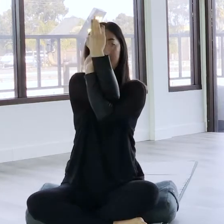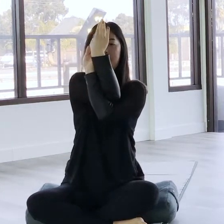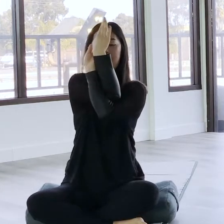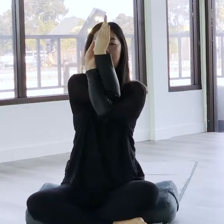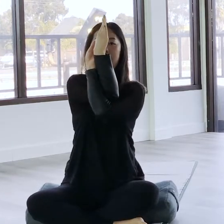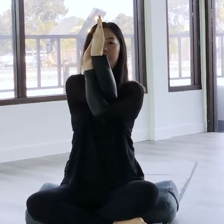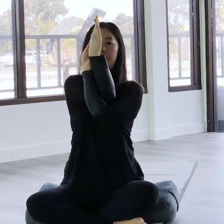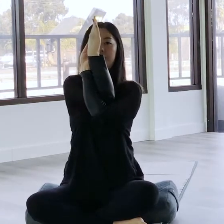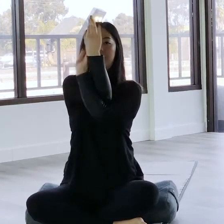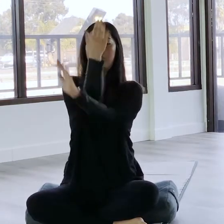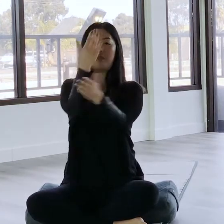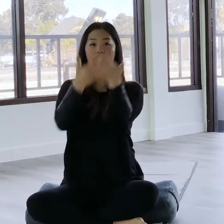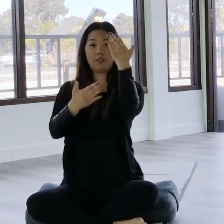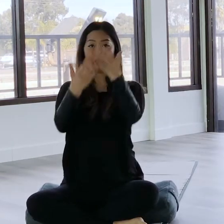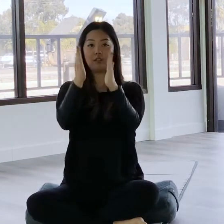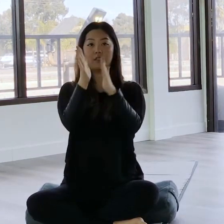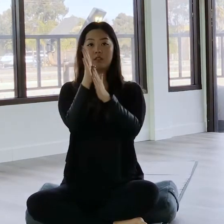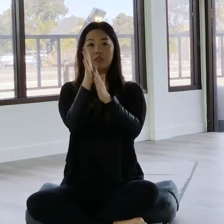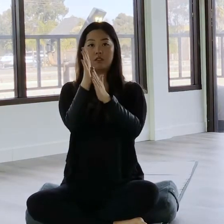Palms are together,